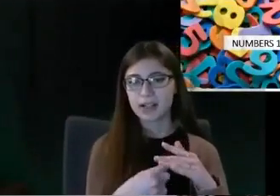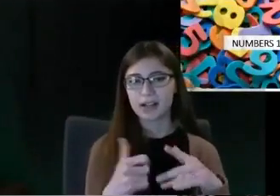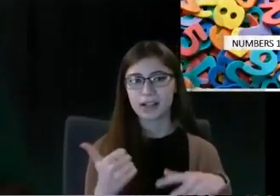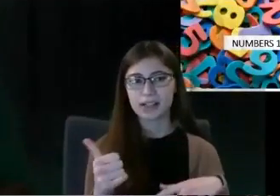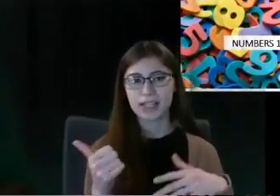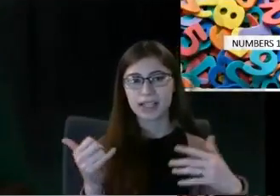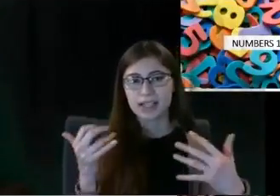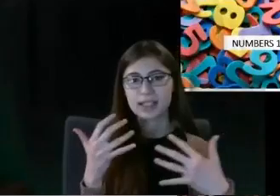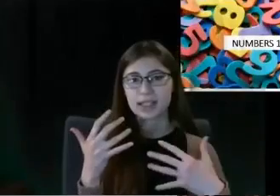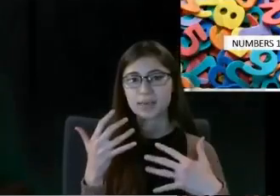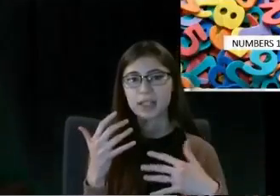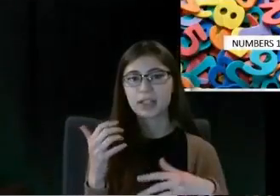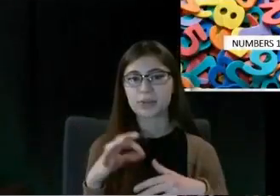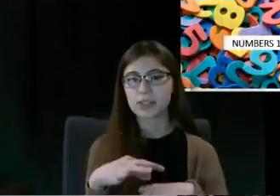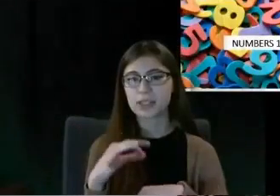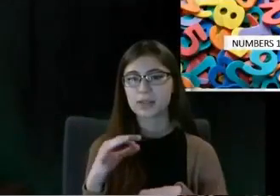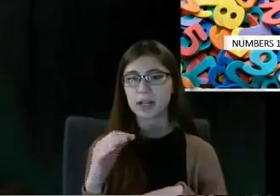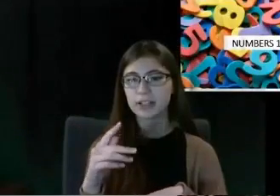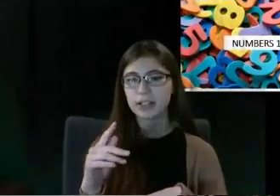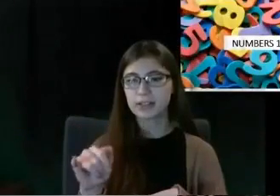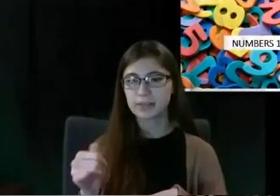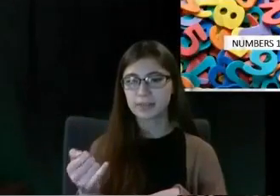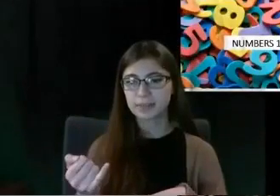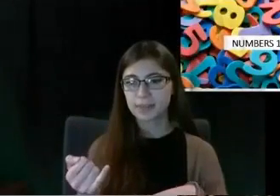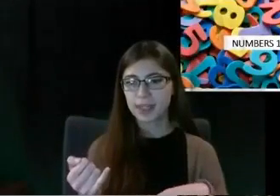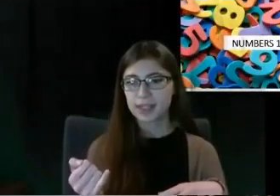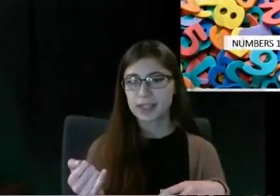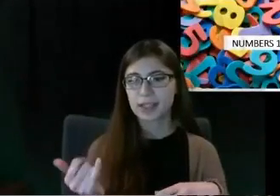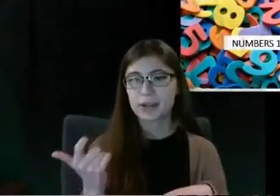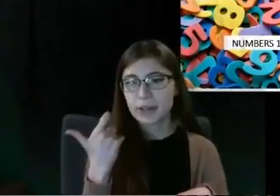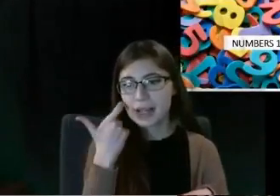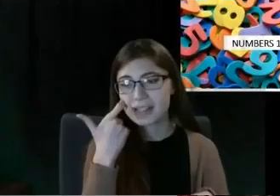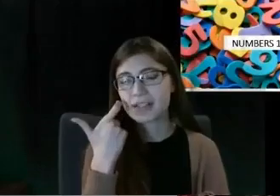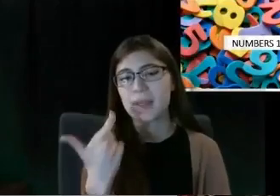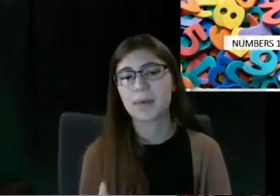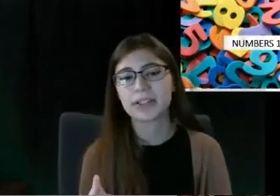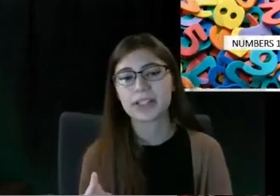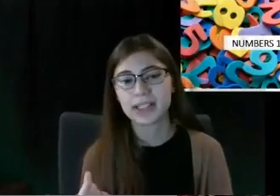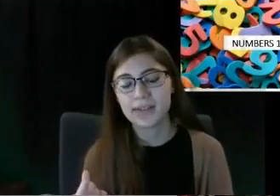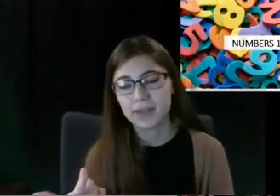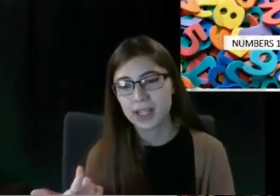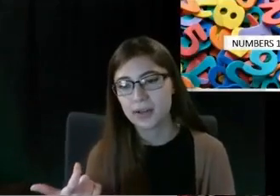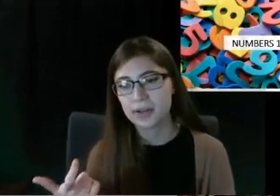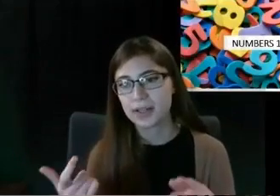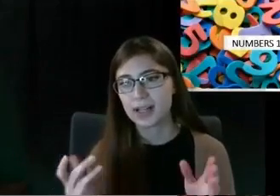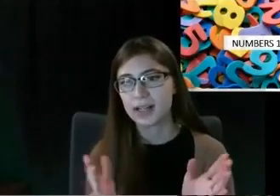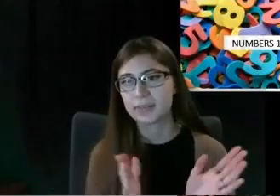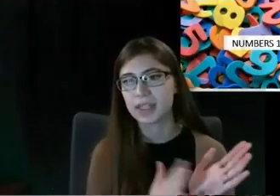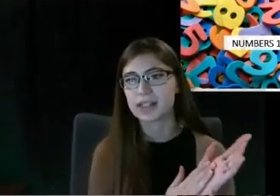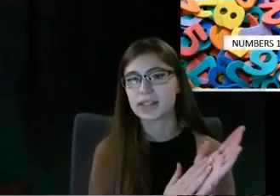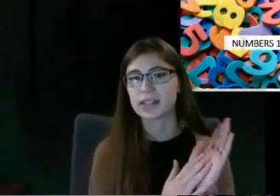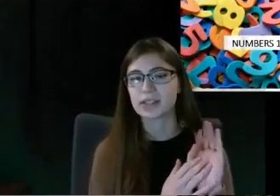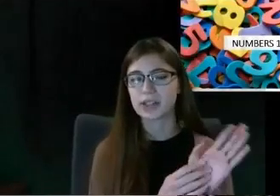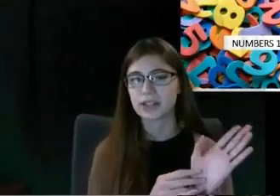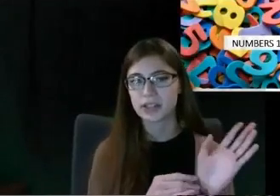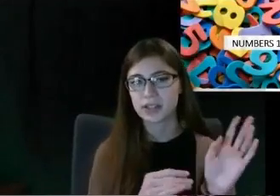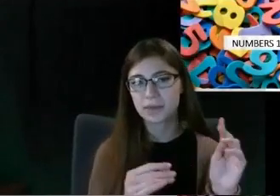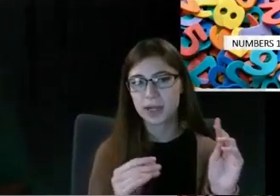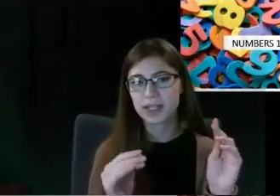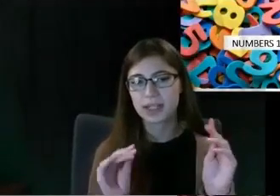our 10 Timid Ghosts project. So you guys are going to be watching that video. There's instructions for it that I